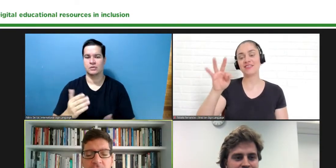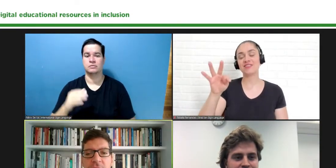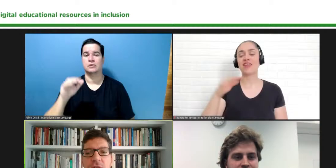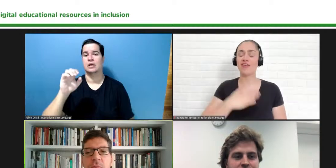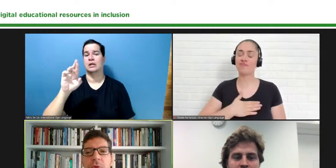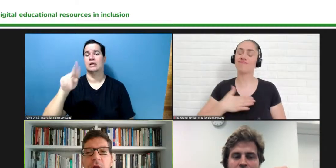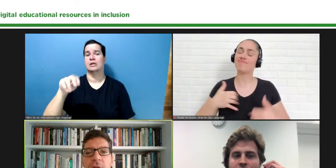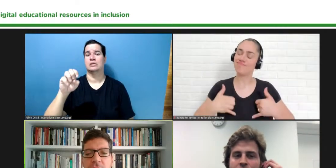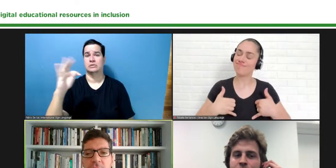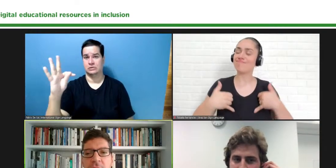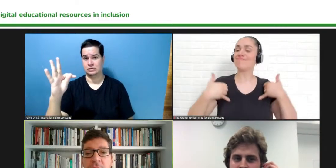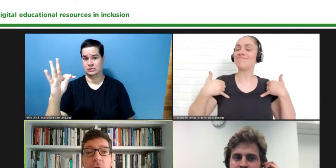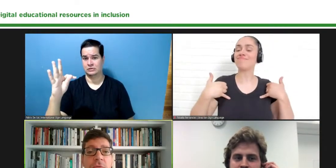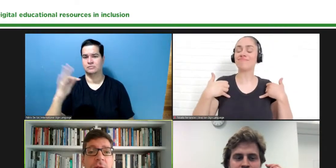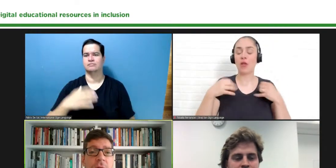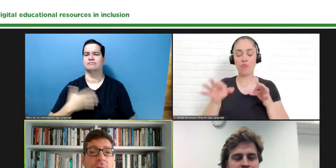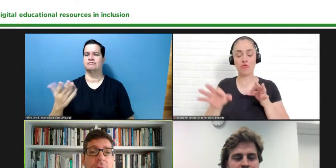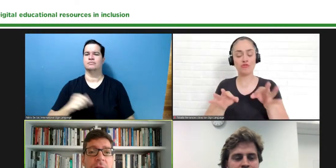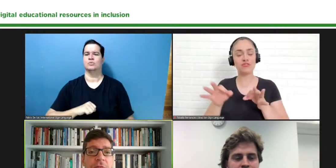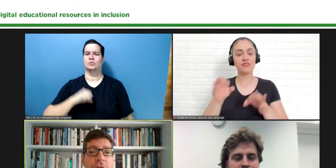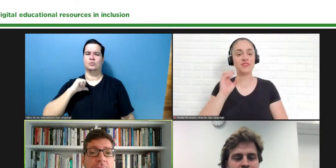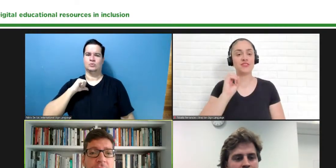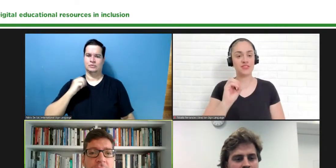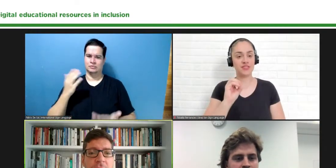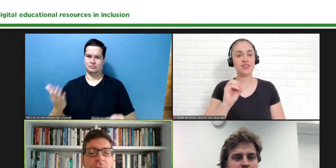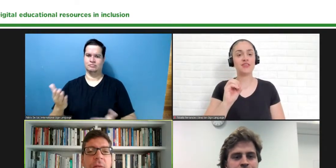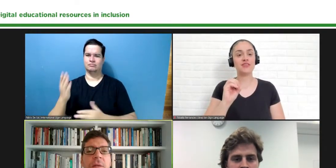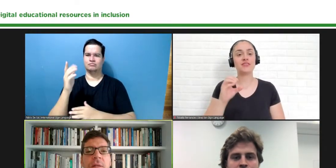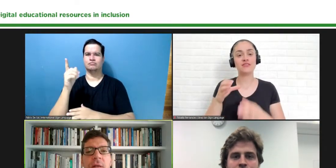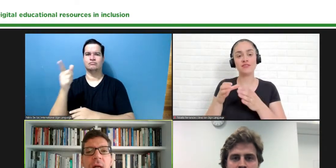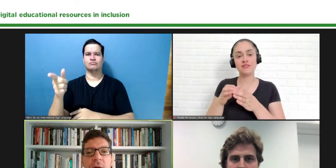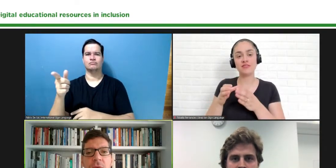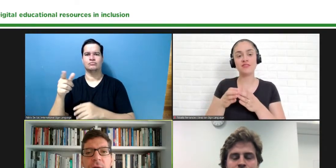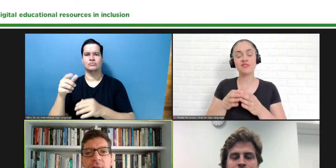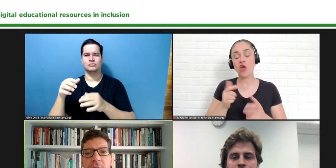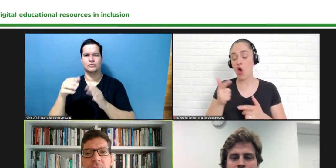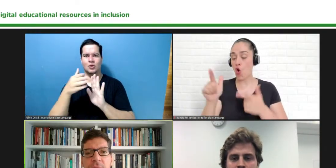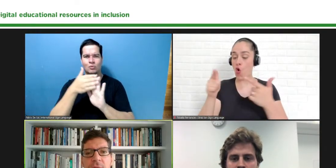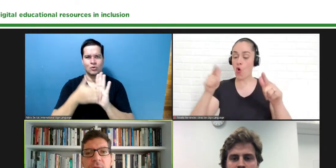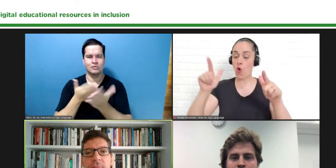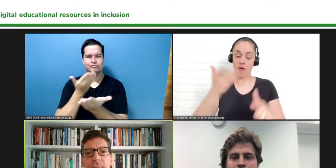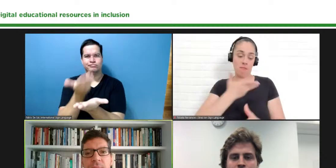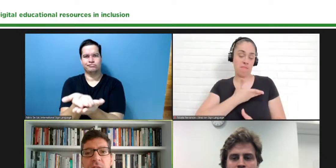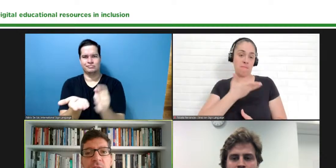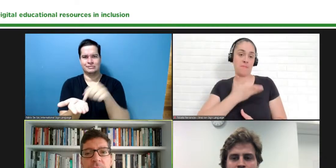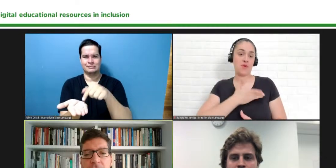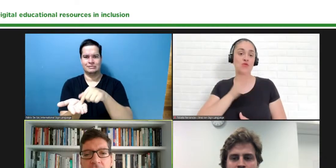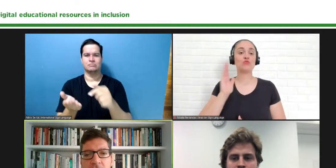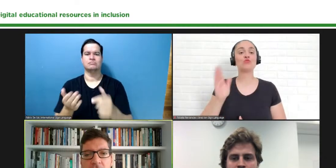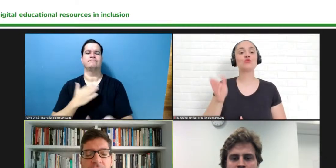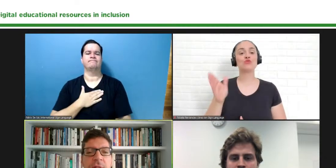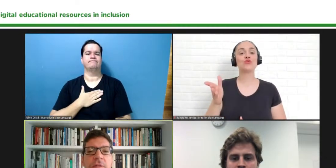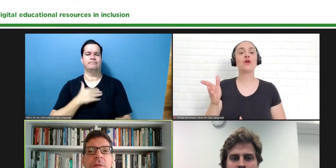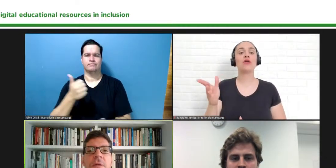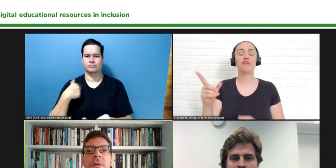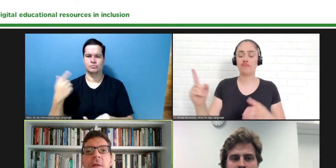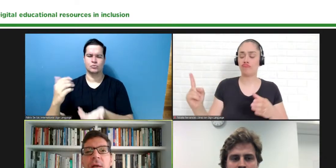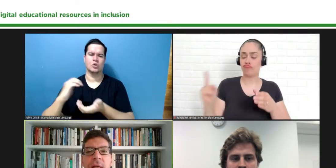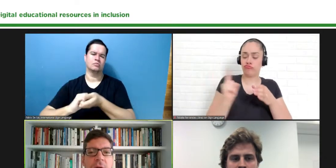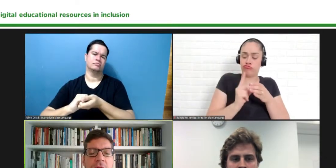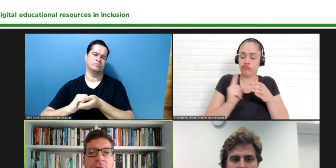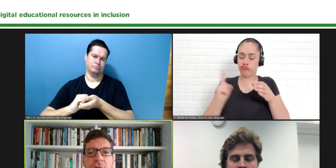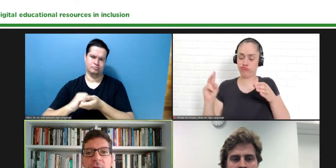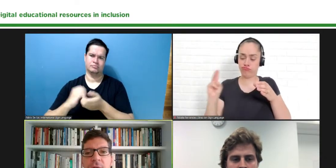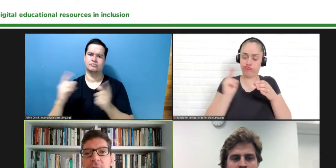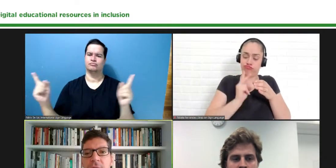with Zero Project and all the other friends that are already taking part of it,